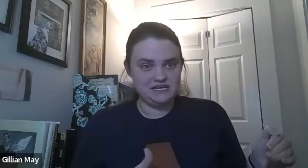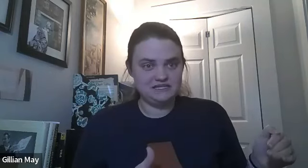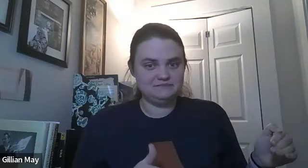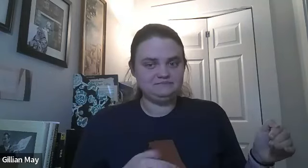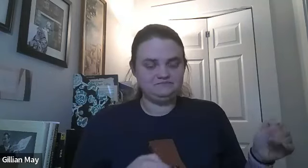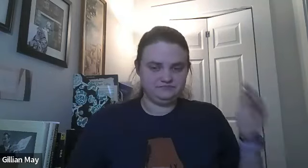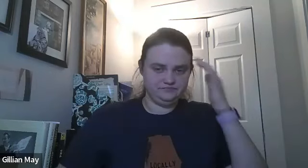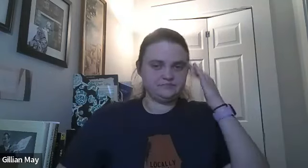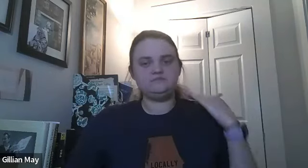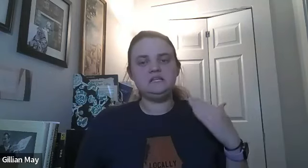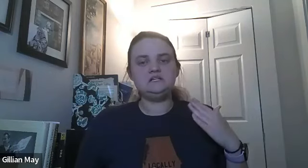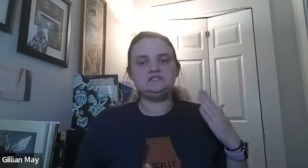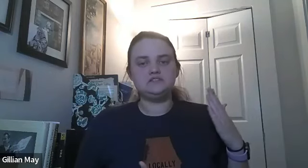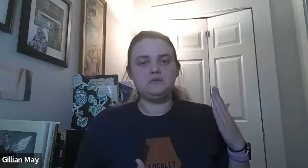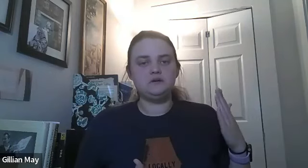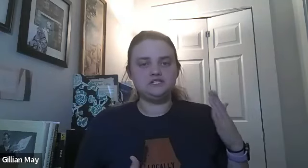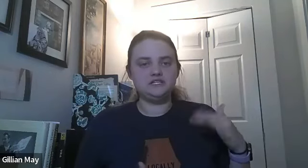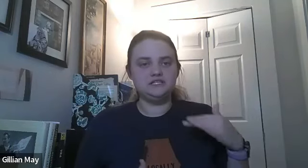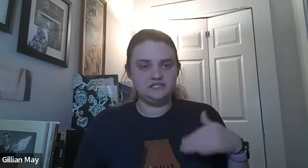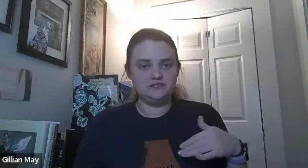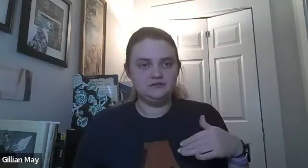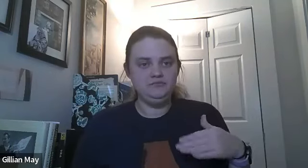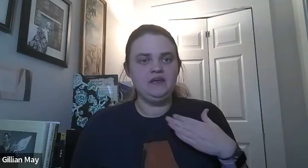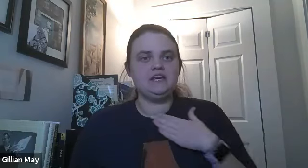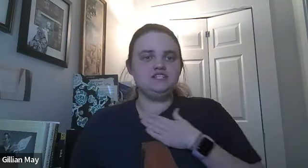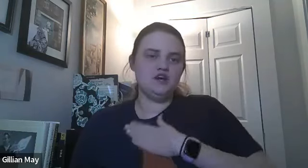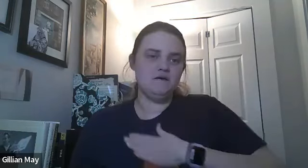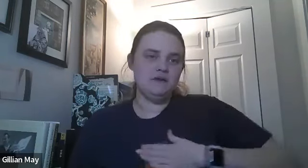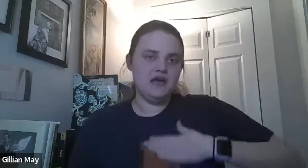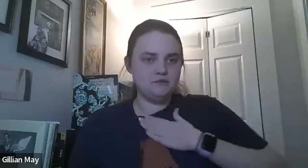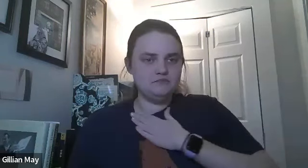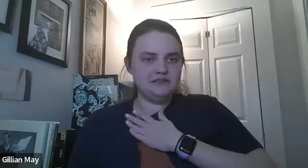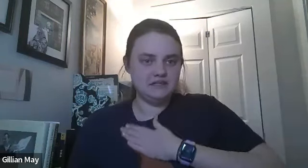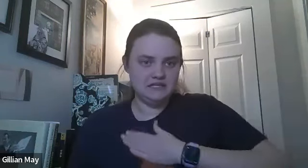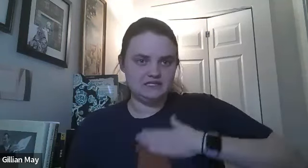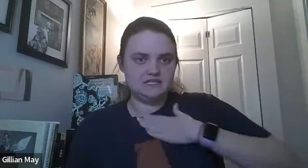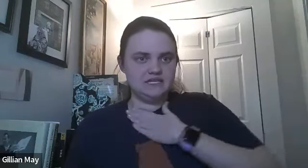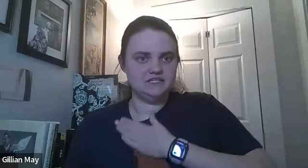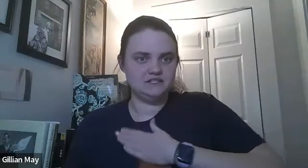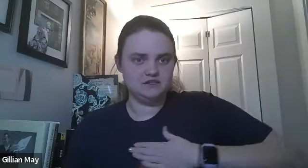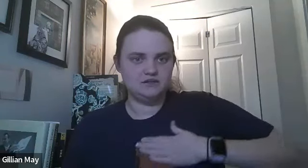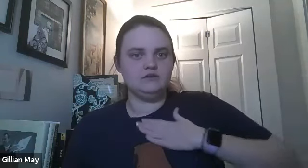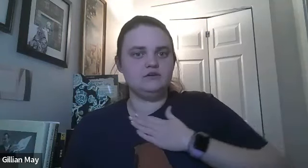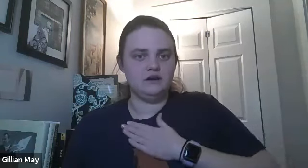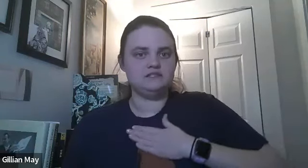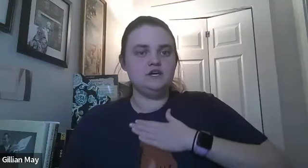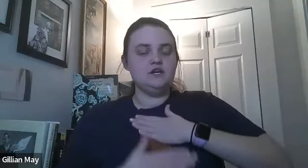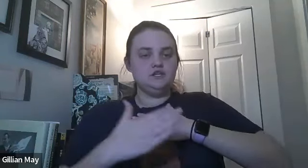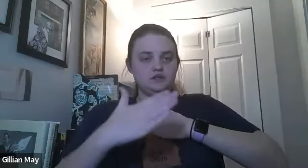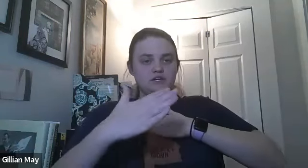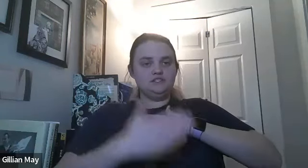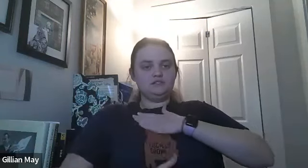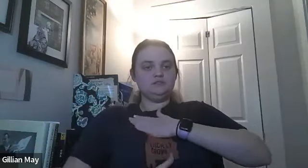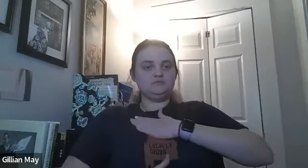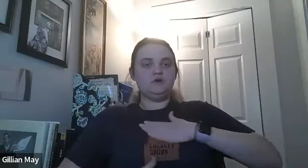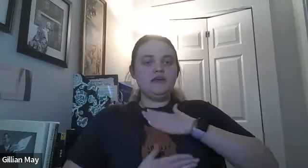appreciate. So what you're going to do is, you know how we have our please and it's in a circle across. You're going to use both